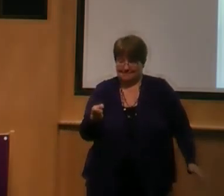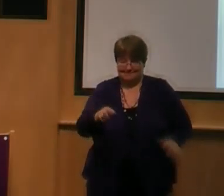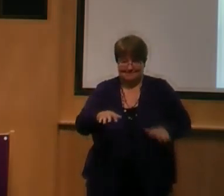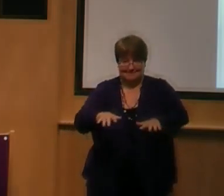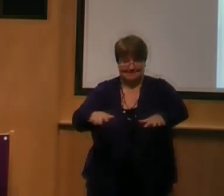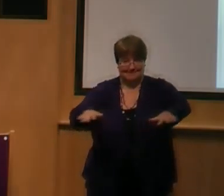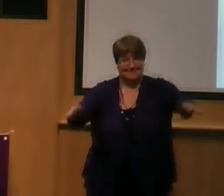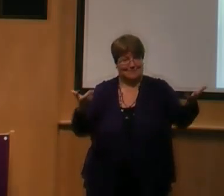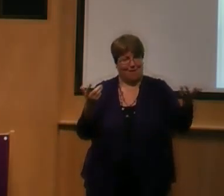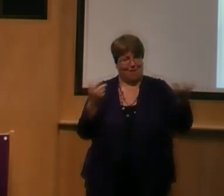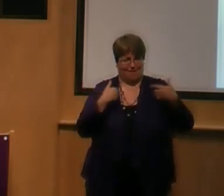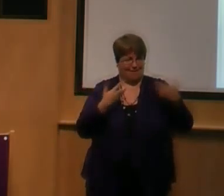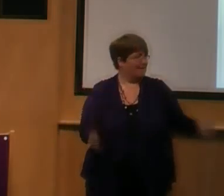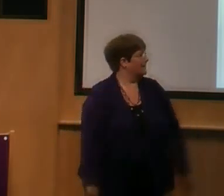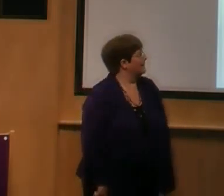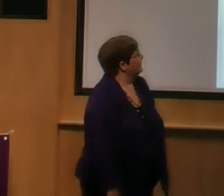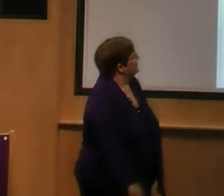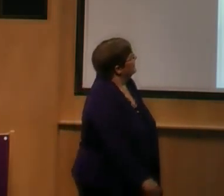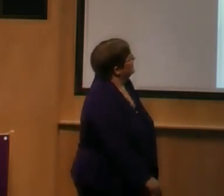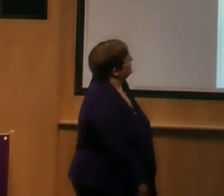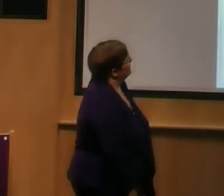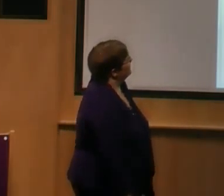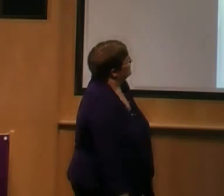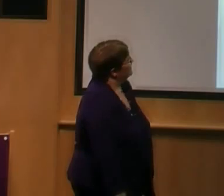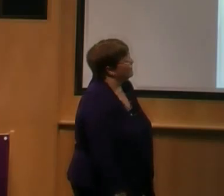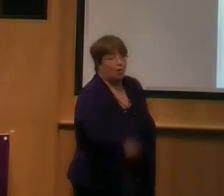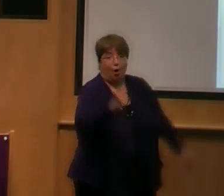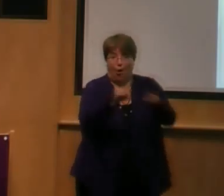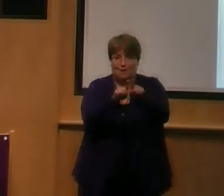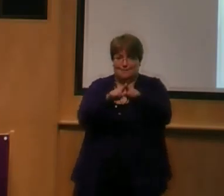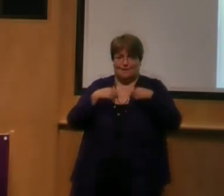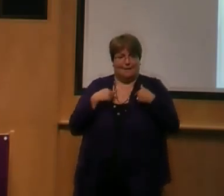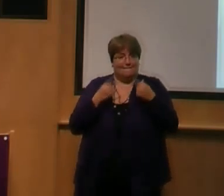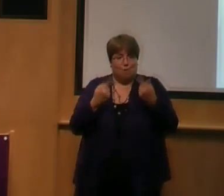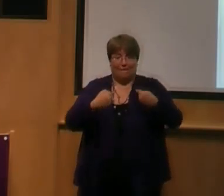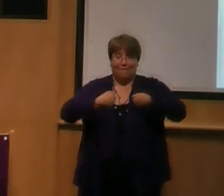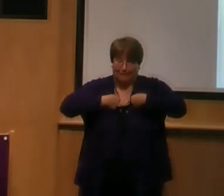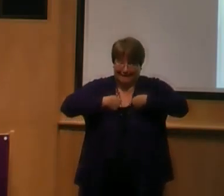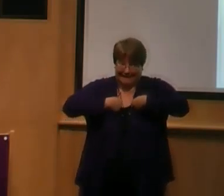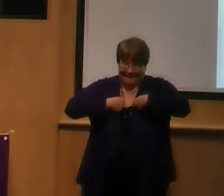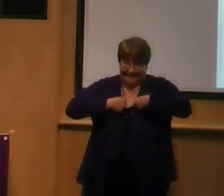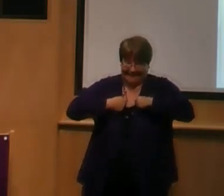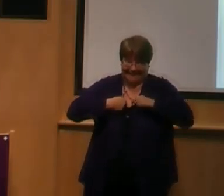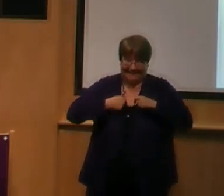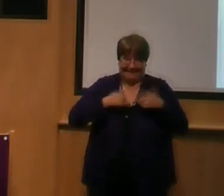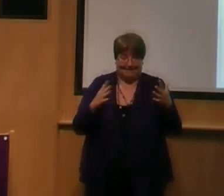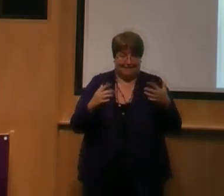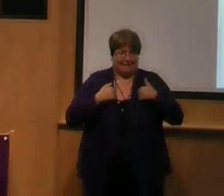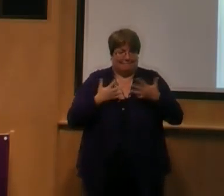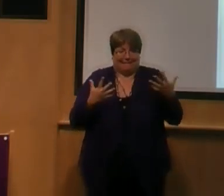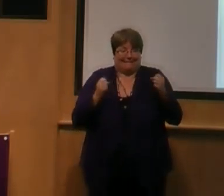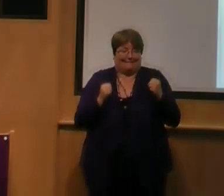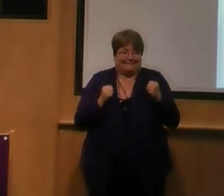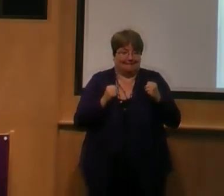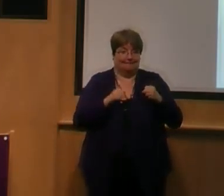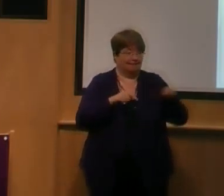And that's why I think our devil to help us to do is most important factor of the world. And for Nick herself,